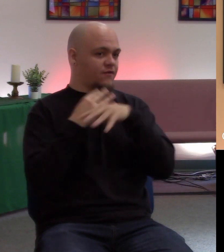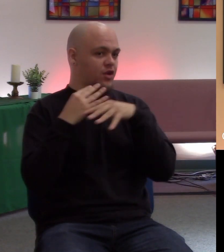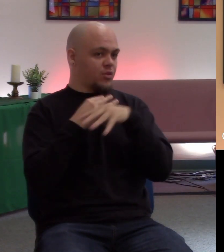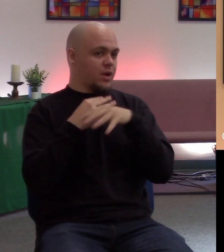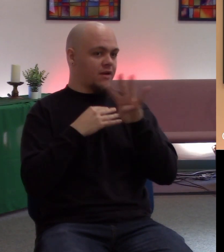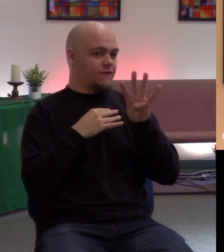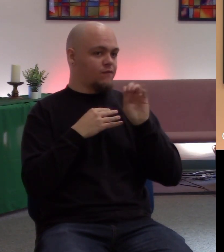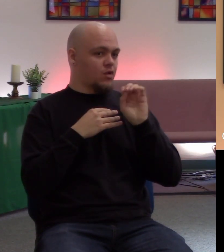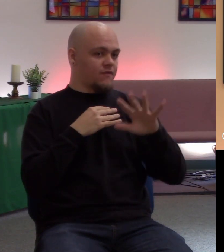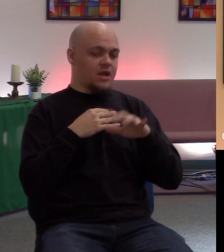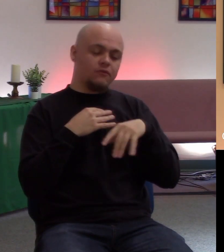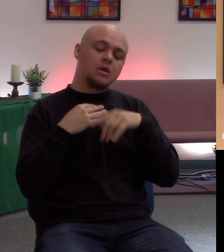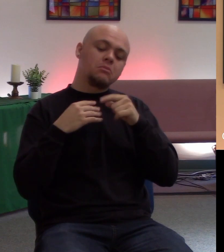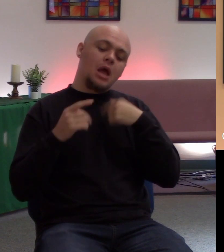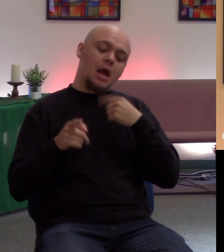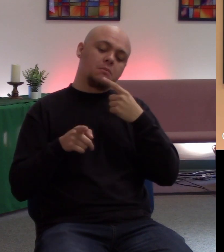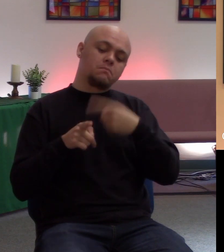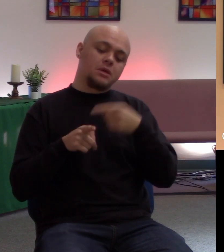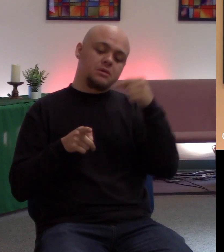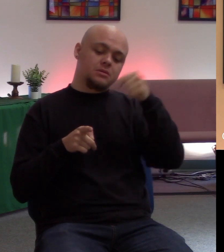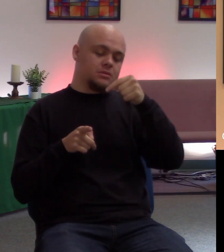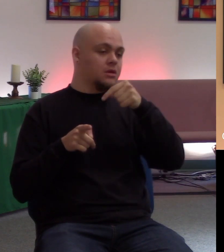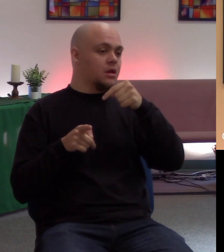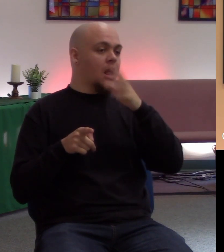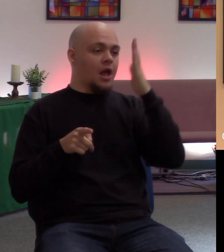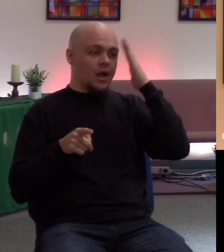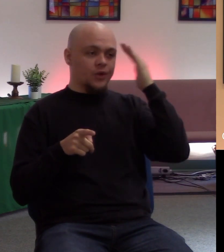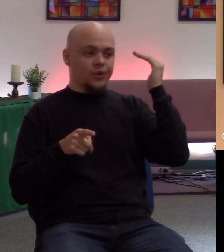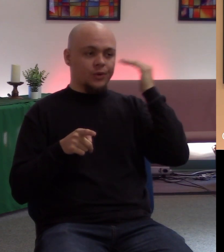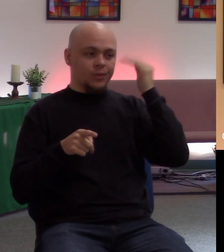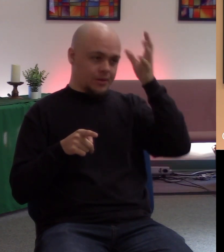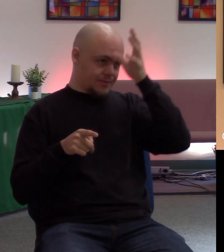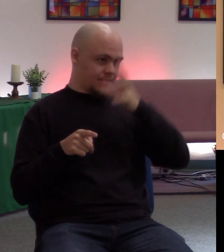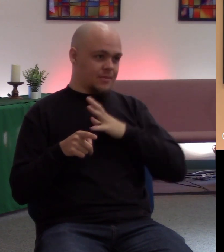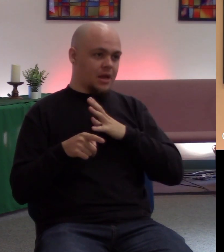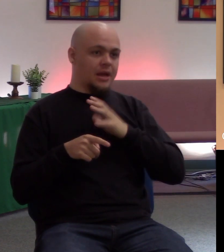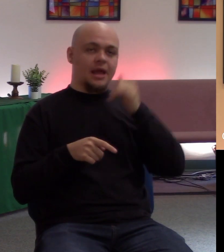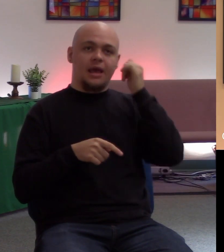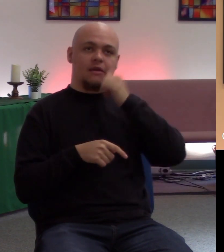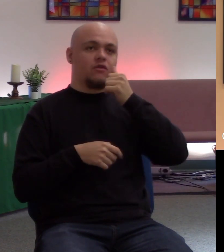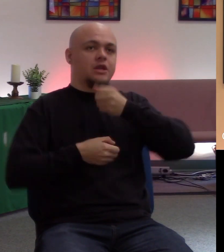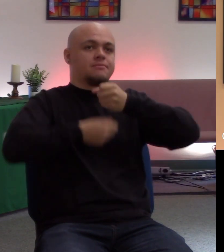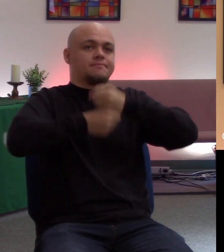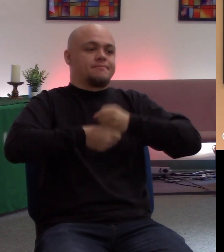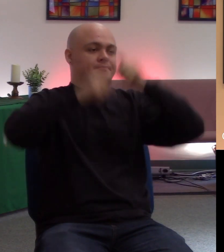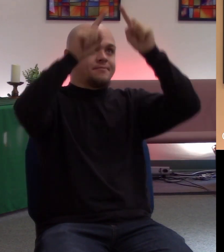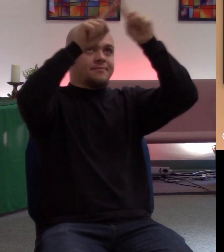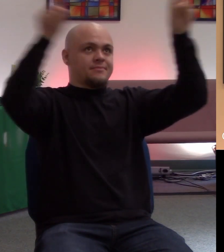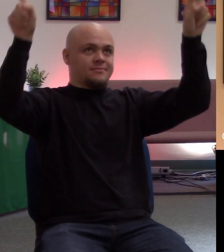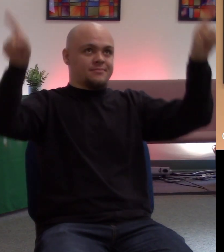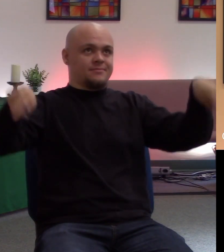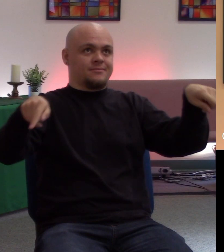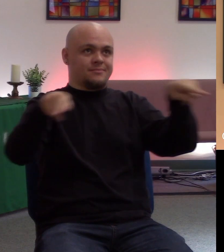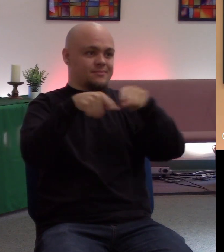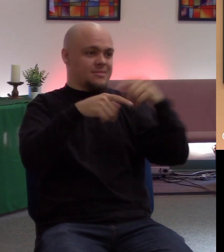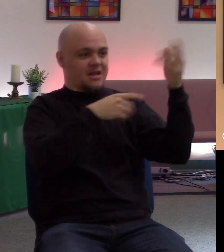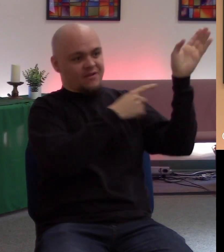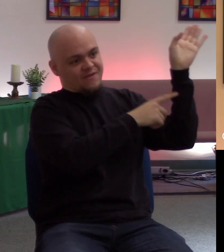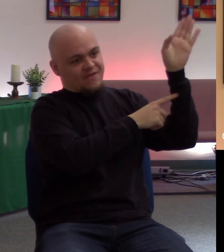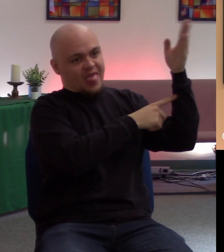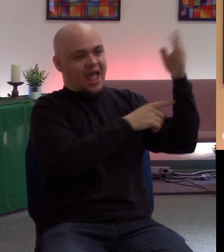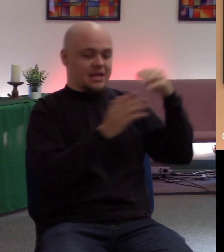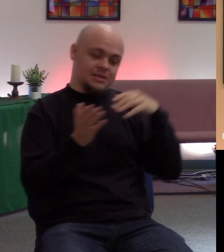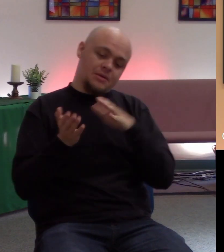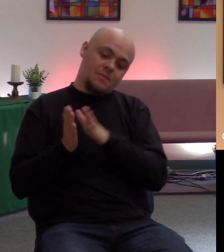and Ettinger, right there where the freeway's at, freeway on-ramp on my way to Golden West College, was a Korean gentleman who stood out there every day